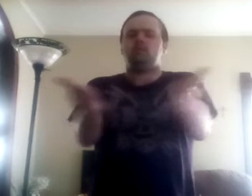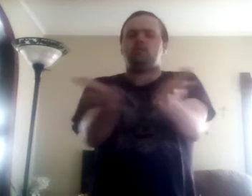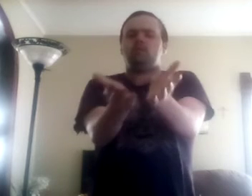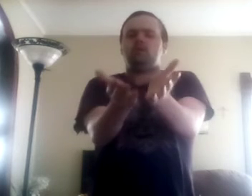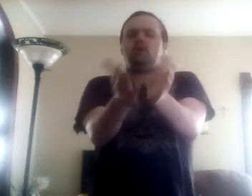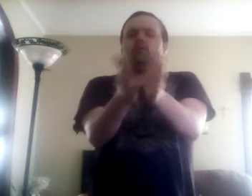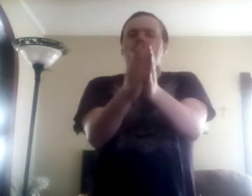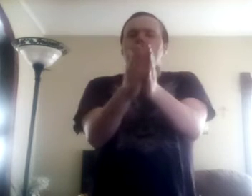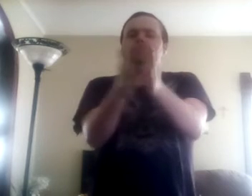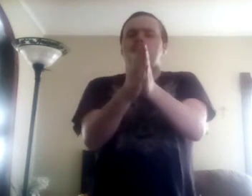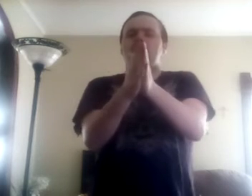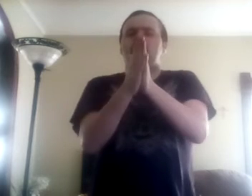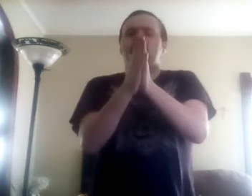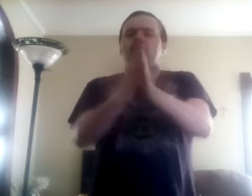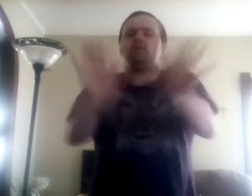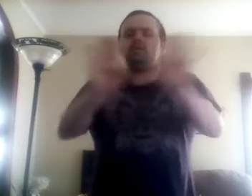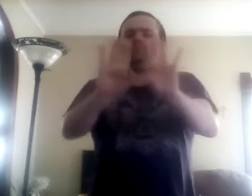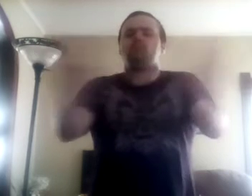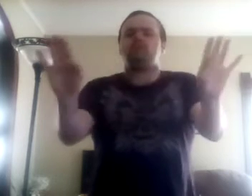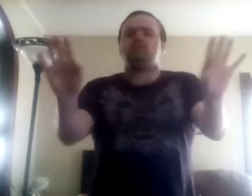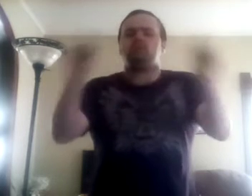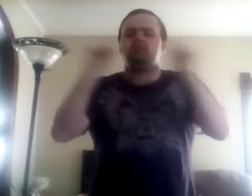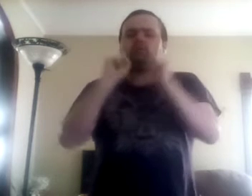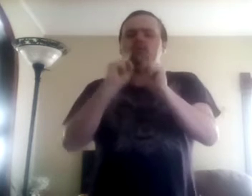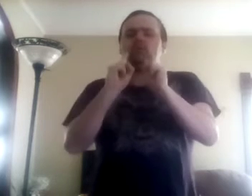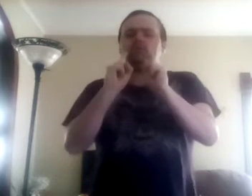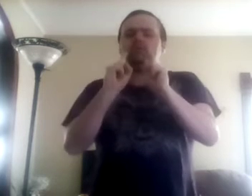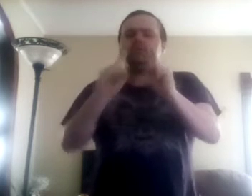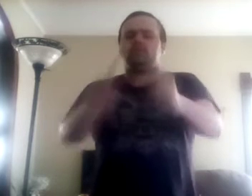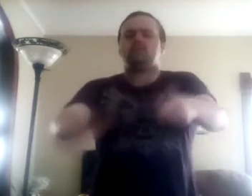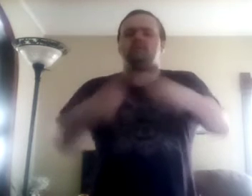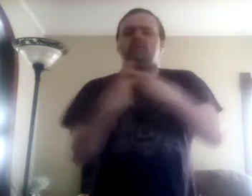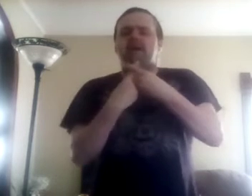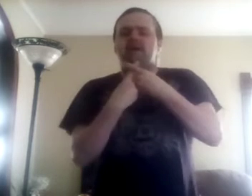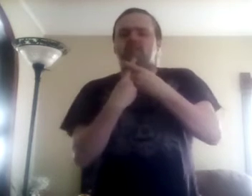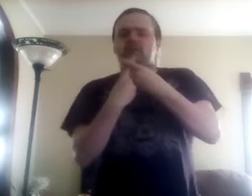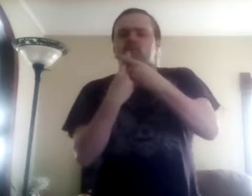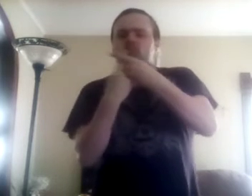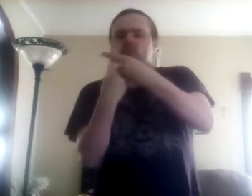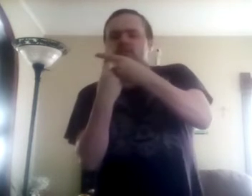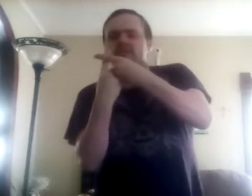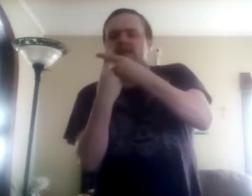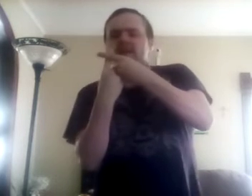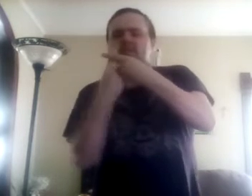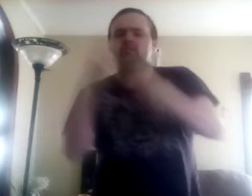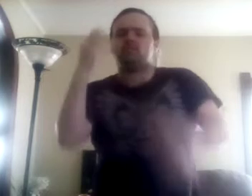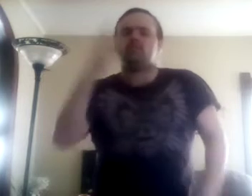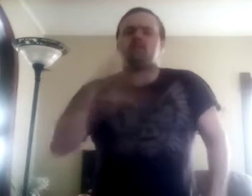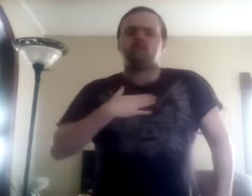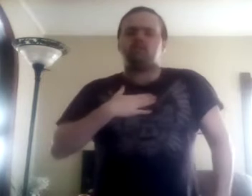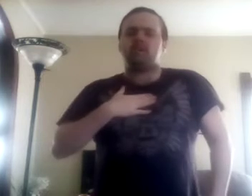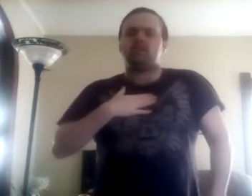We all read the Bible and believe the Lord, He died at sin, for He dead. Thank you,